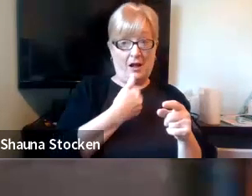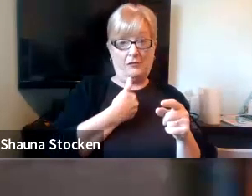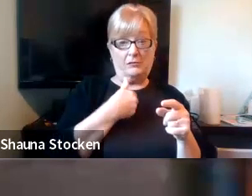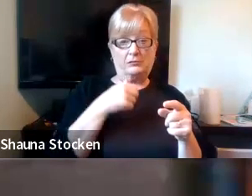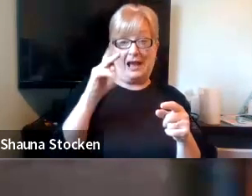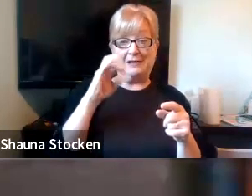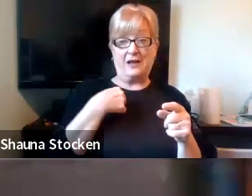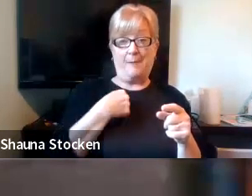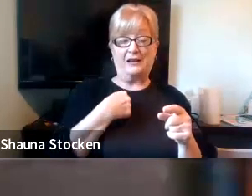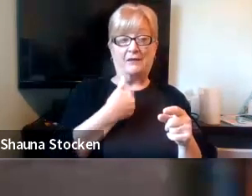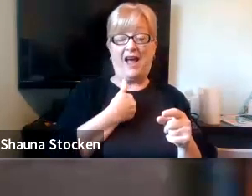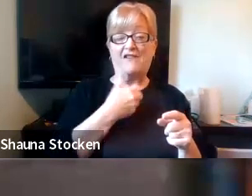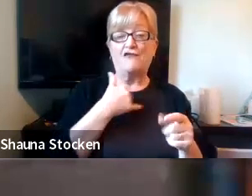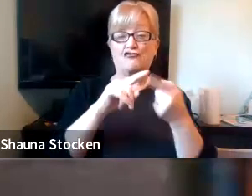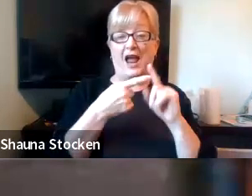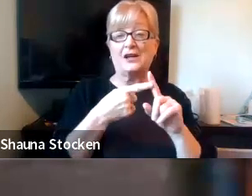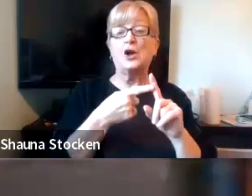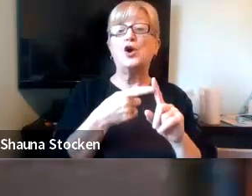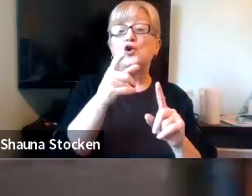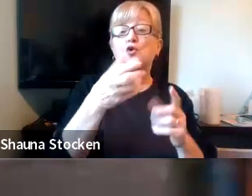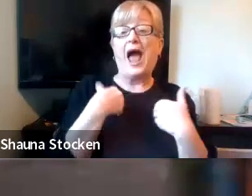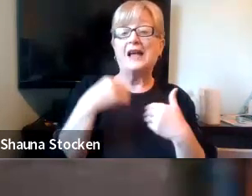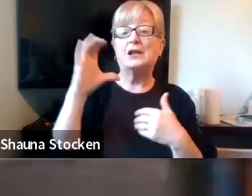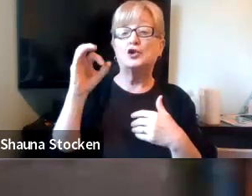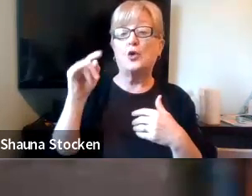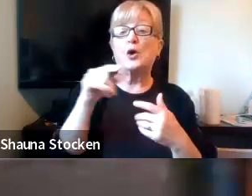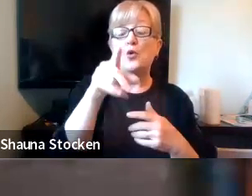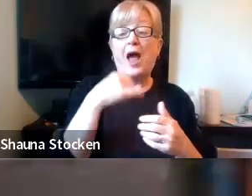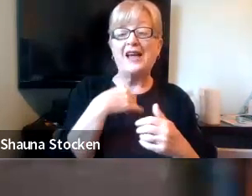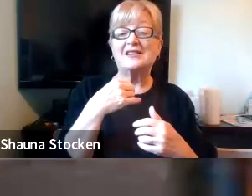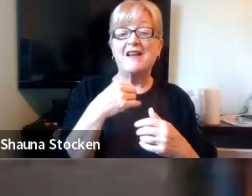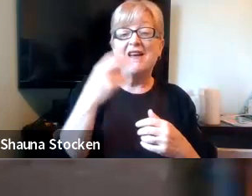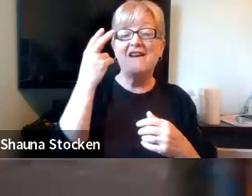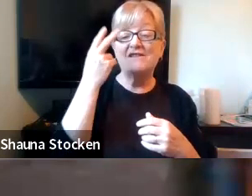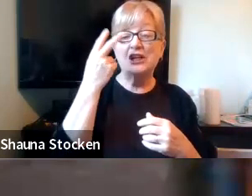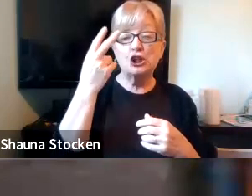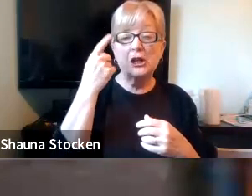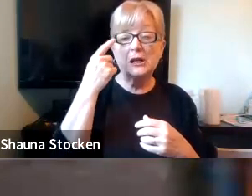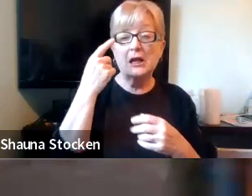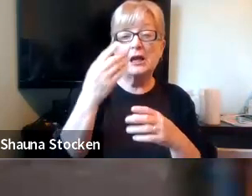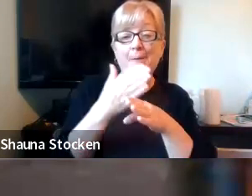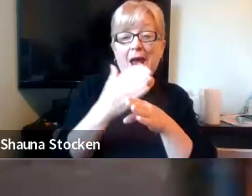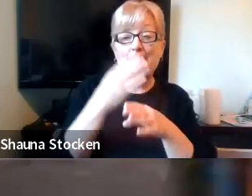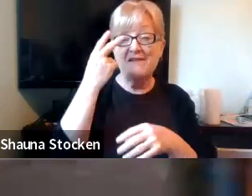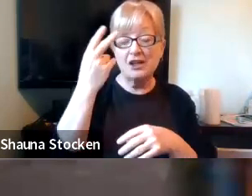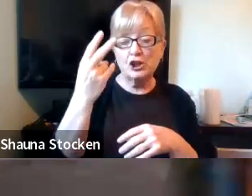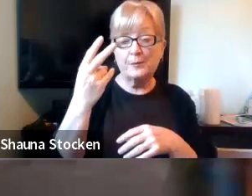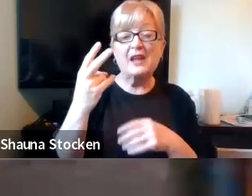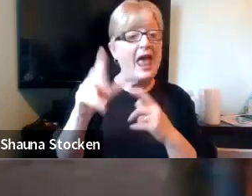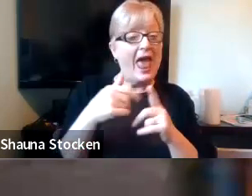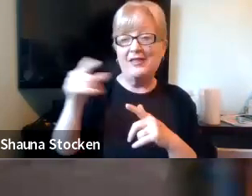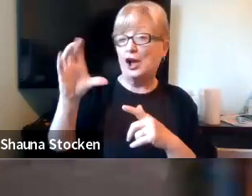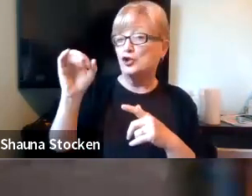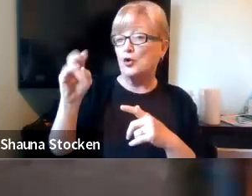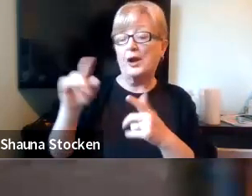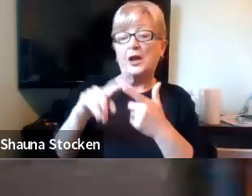has the Kosori that has a vision impairment, and the oven is fully accessible. I know the